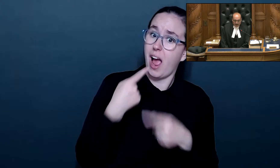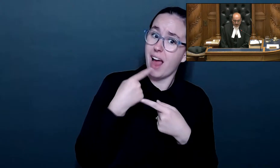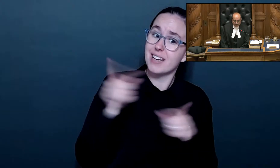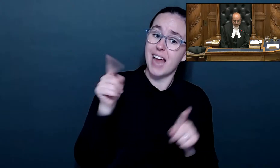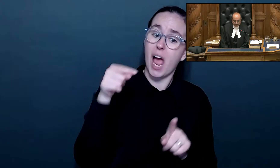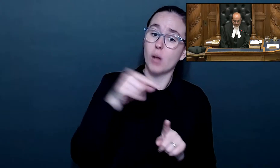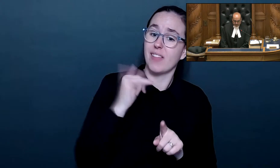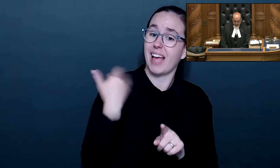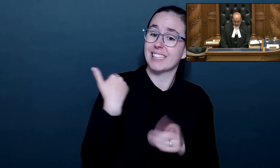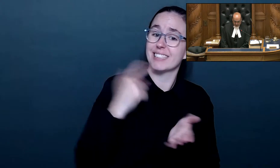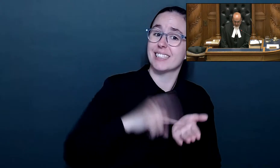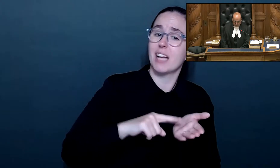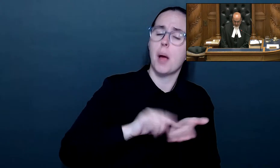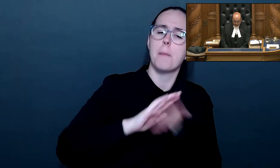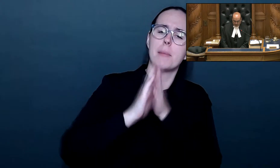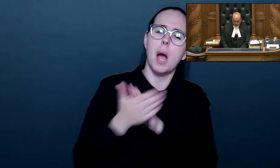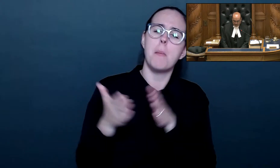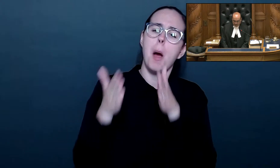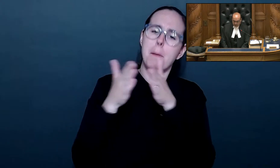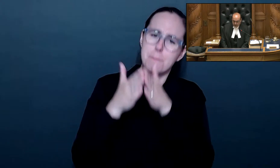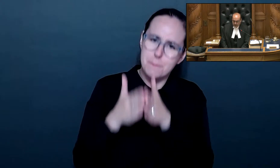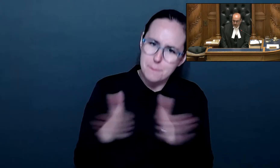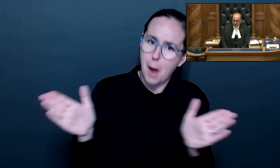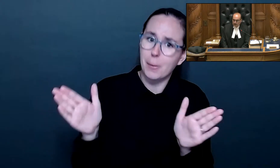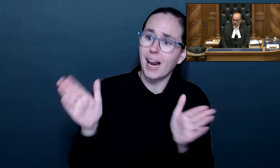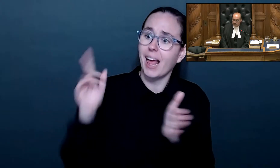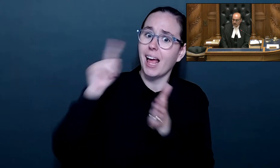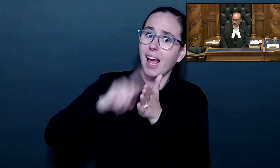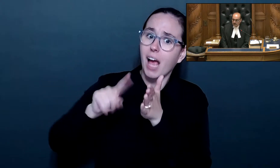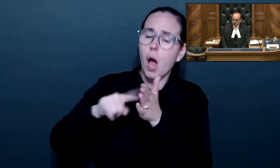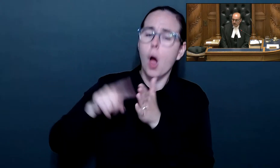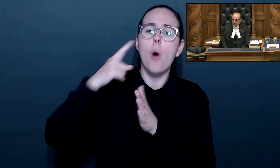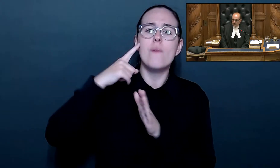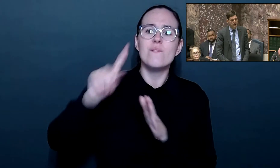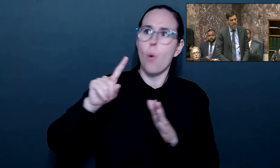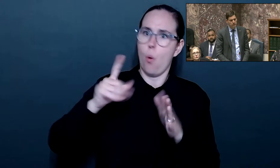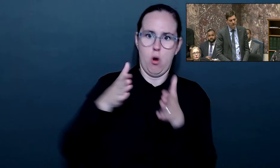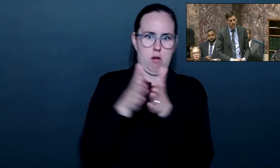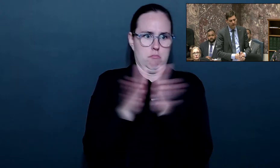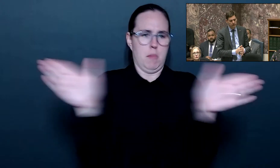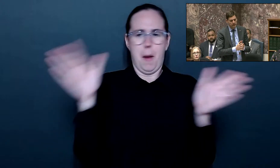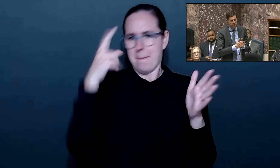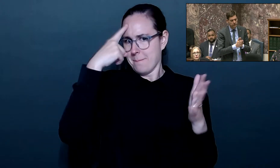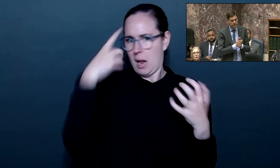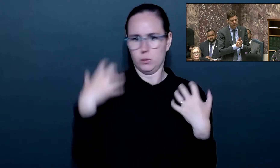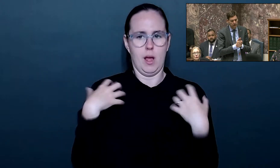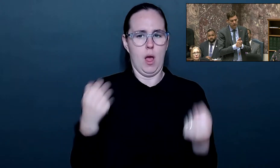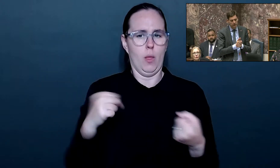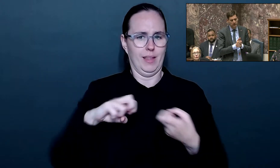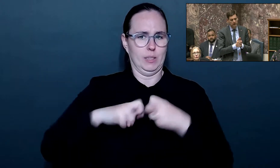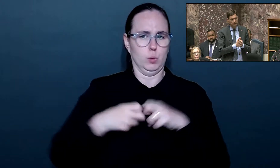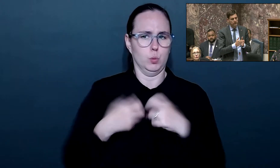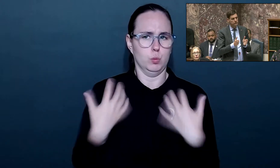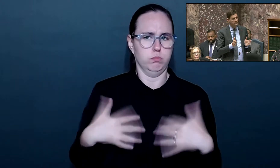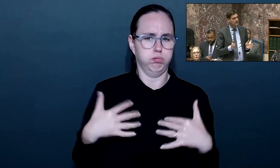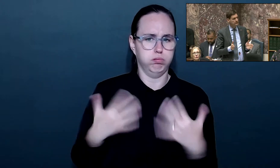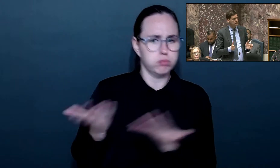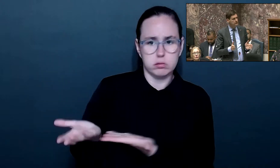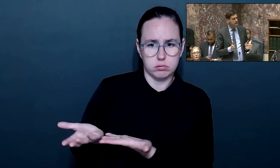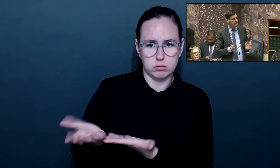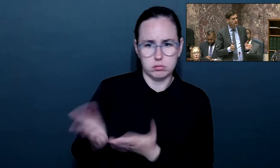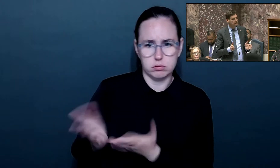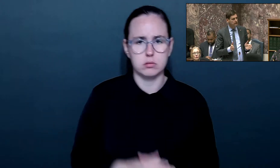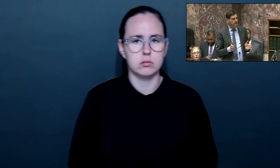Mr. Premier. Thank you, Honourable Speaker. There are a number of pieces in the member's question I want to address. First of all, with respect